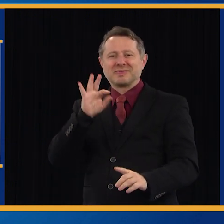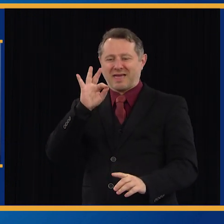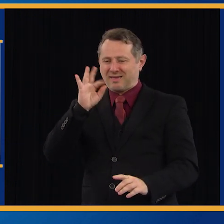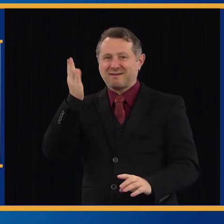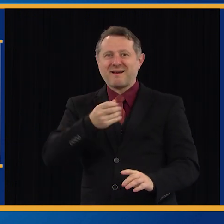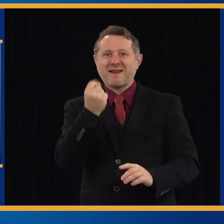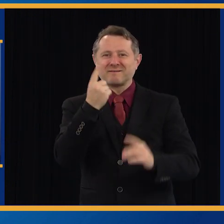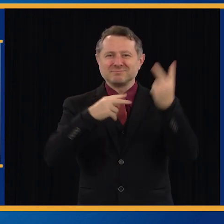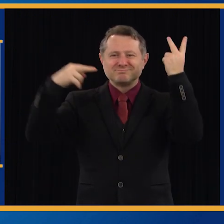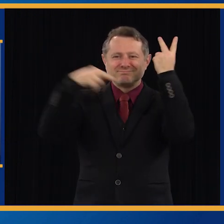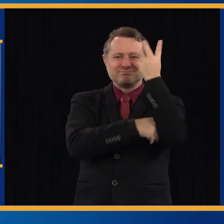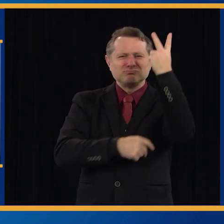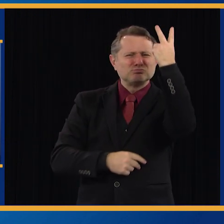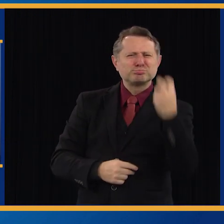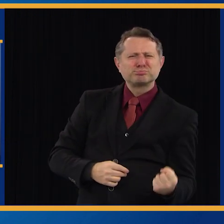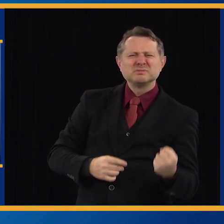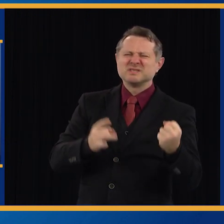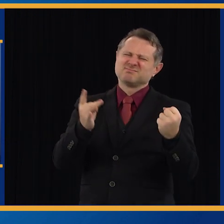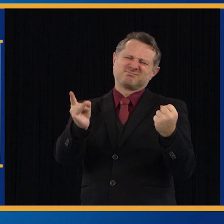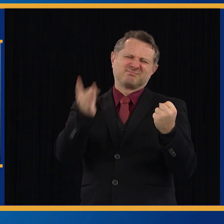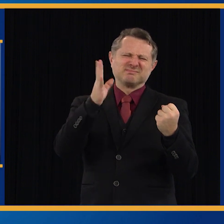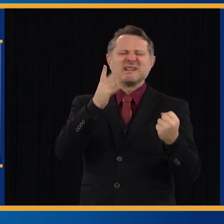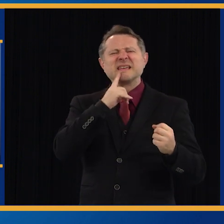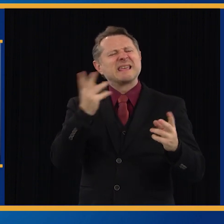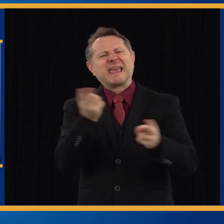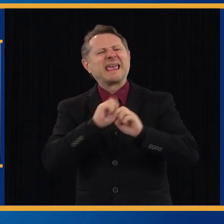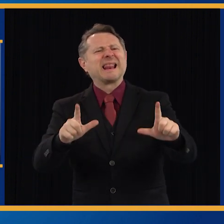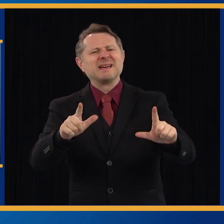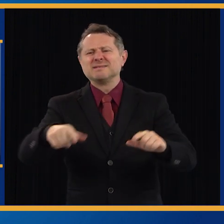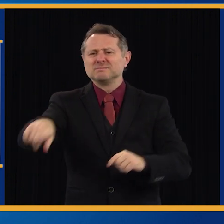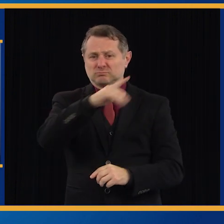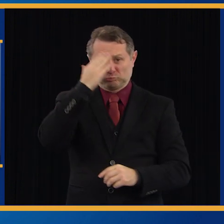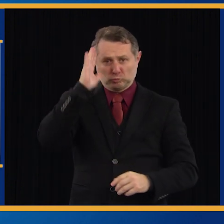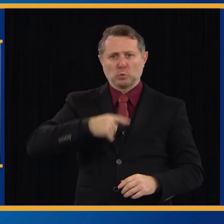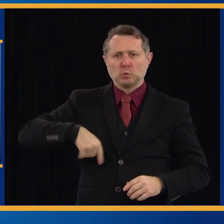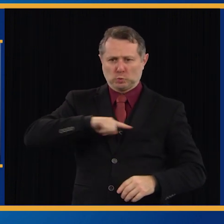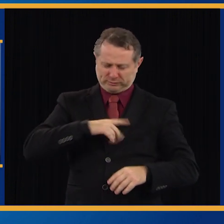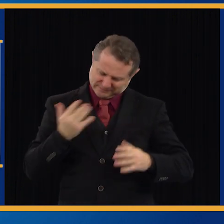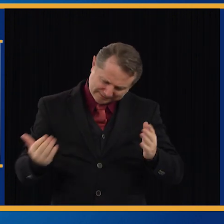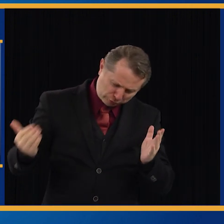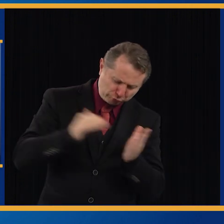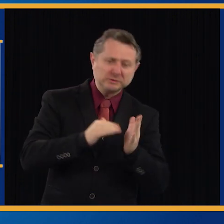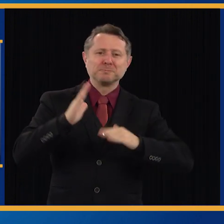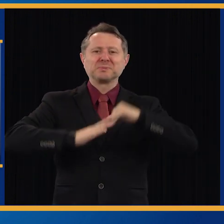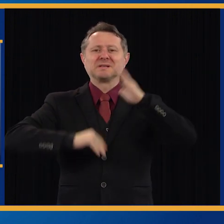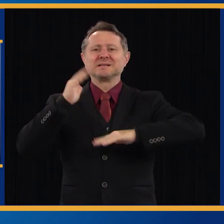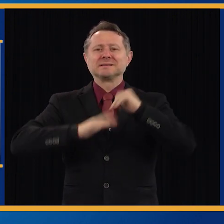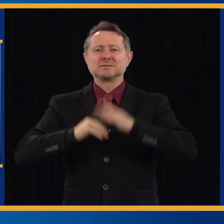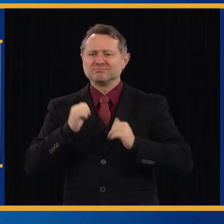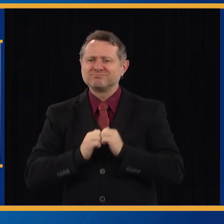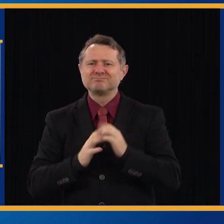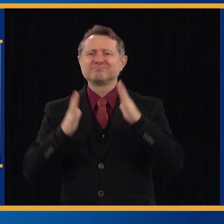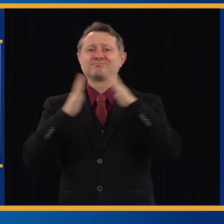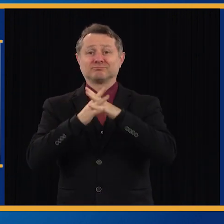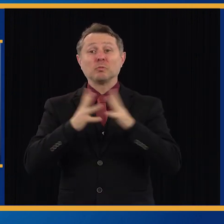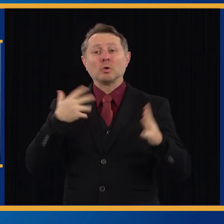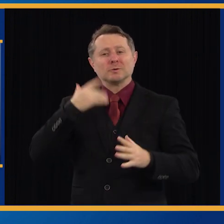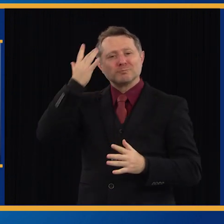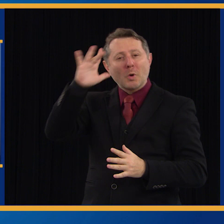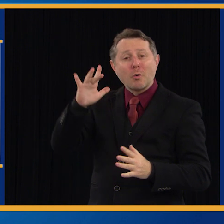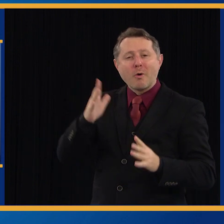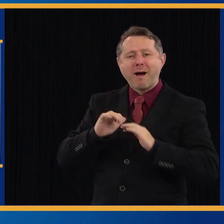hellish. Well, we had to rebuild. Yeah, but we were smart enough to say, how do we build back better? You look at downtown Manhattan